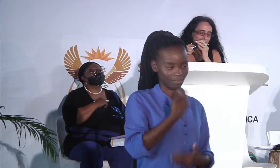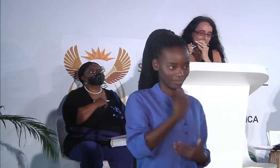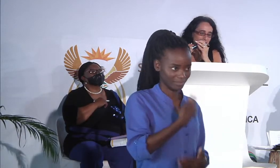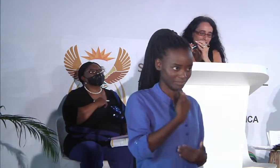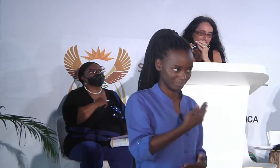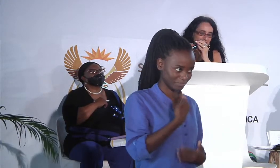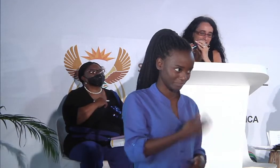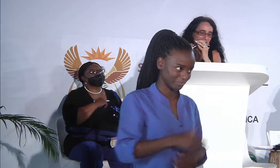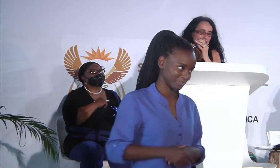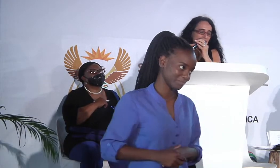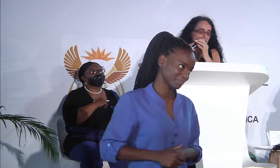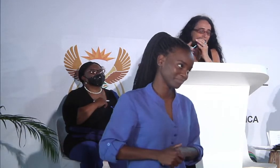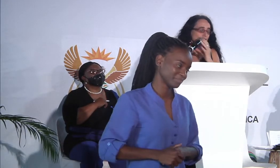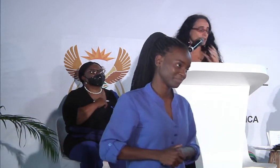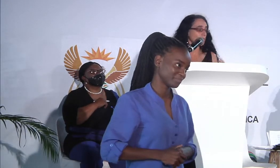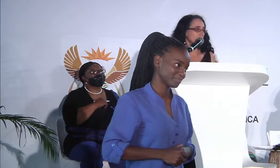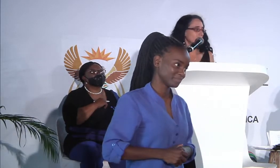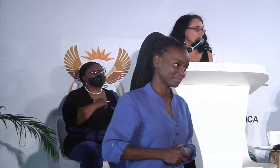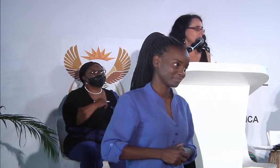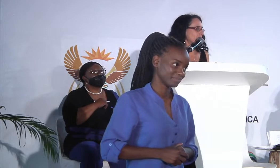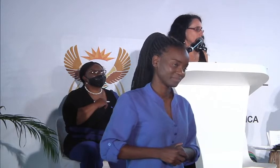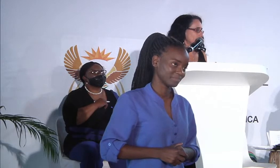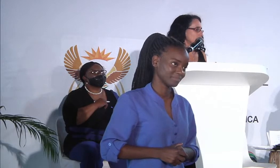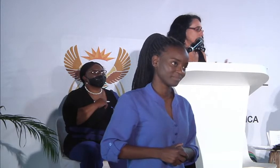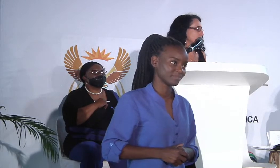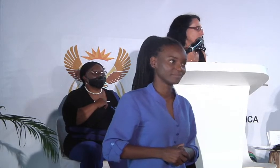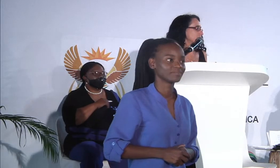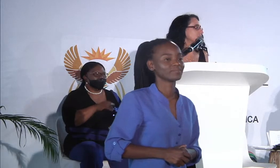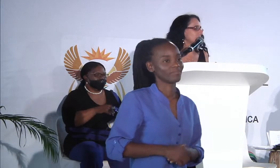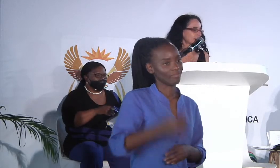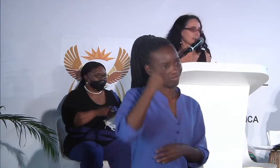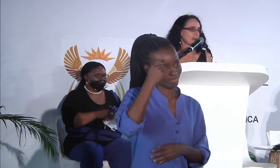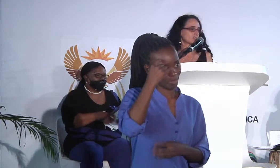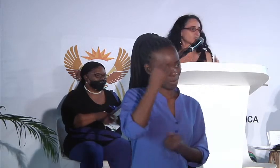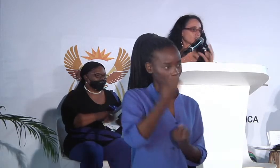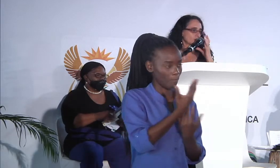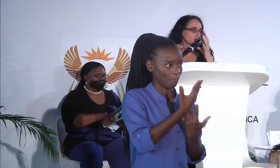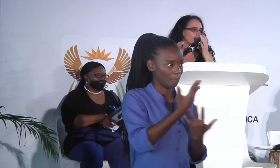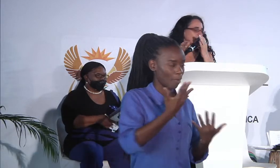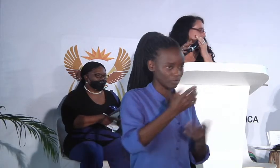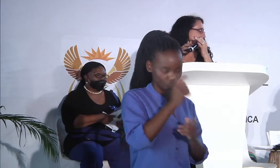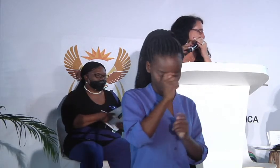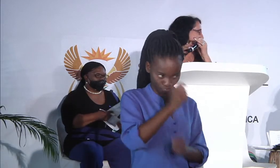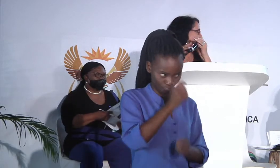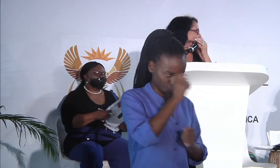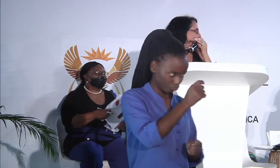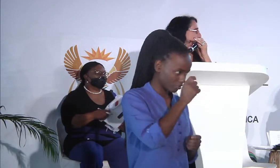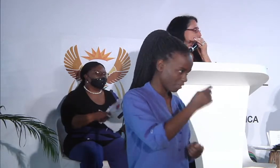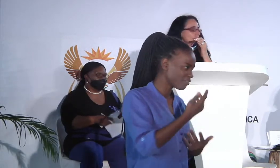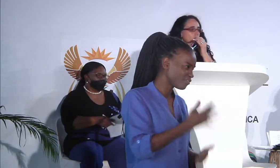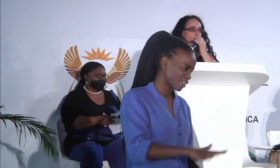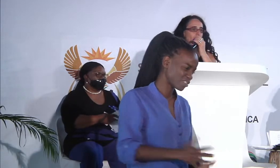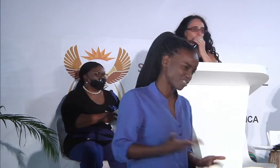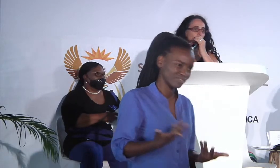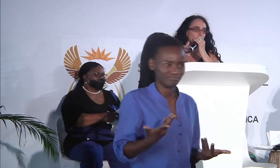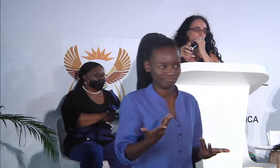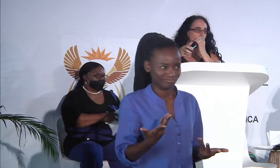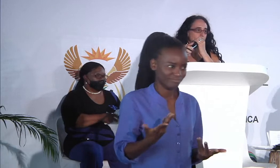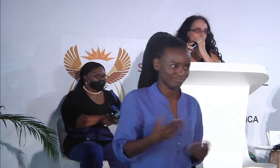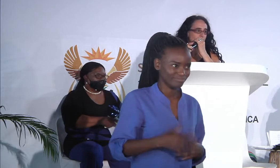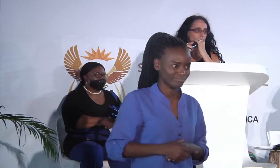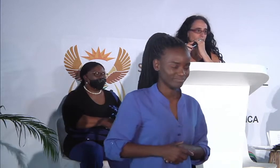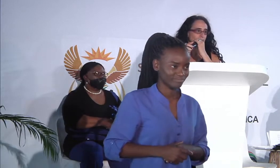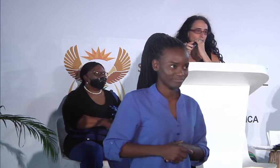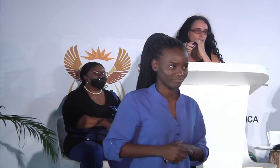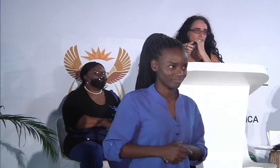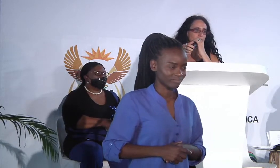not very good at that. And also because I think that most people have been recognized who should be recognized in the room. So I'm going to